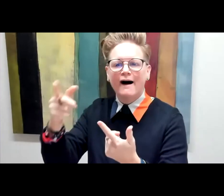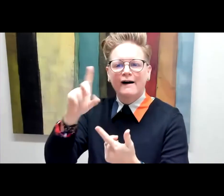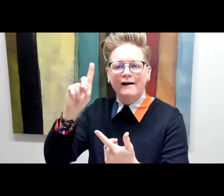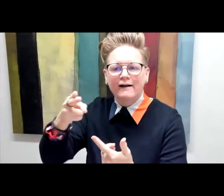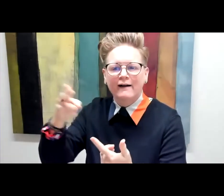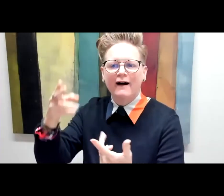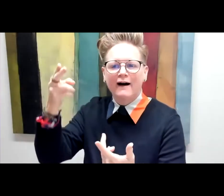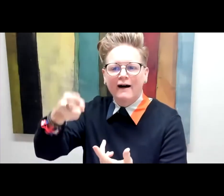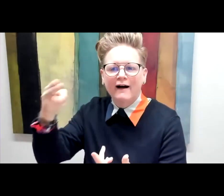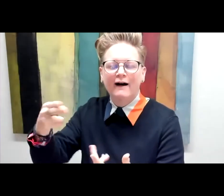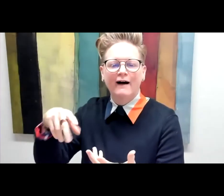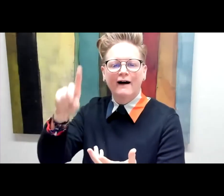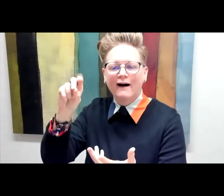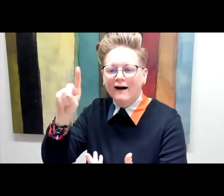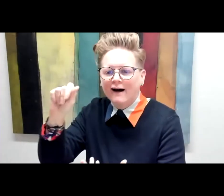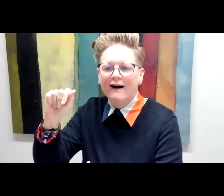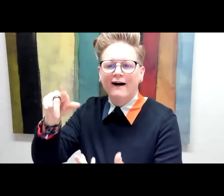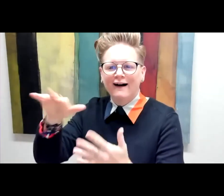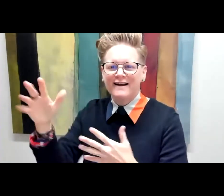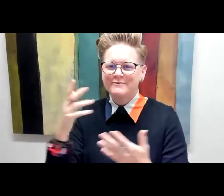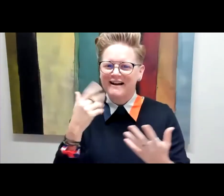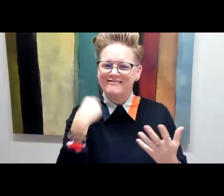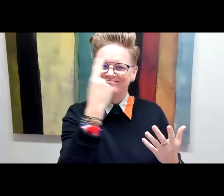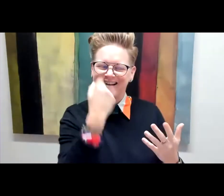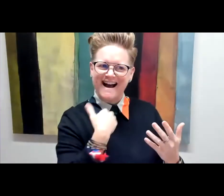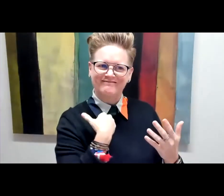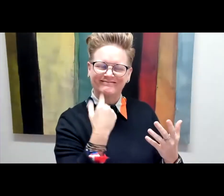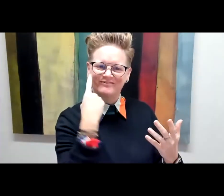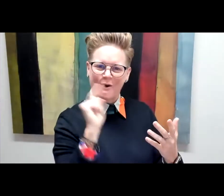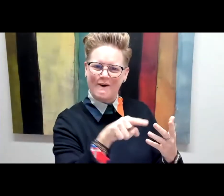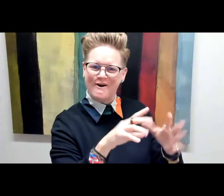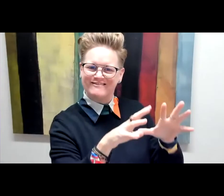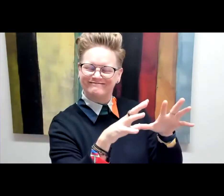unilateral, like, there's CODAs, deaf and hard of hearing, deaf